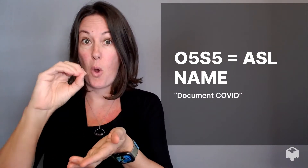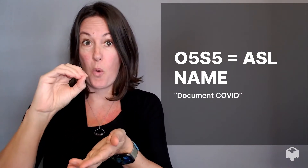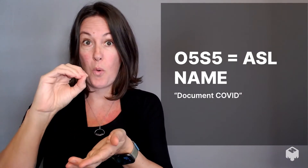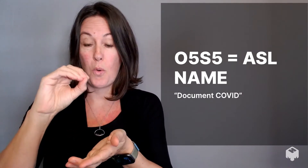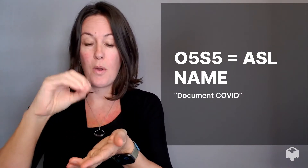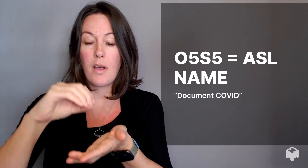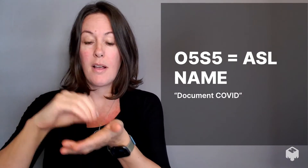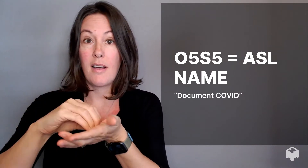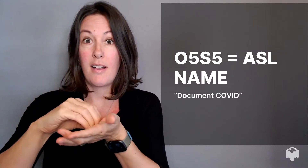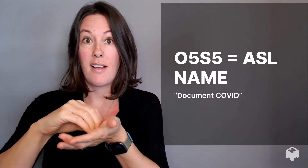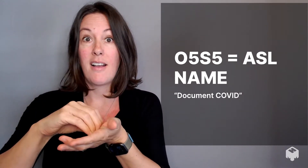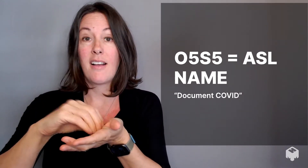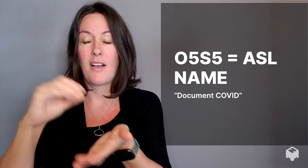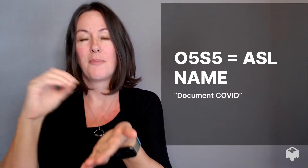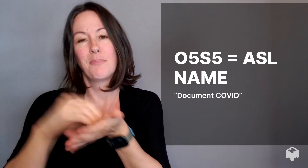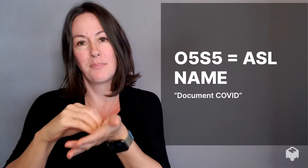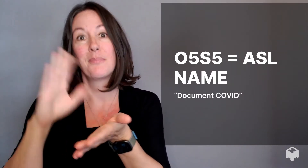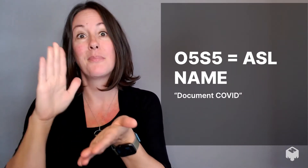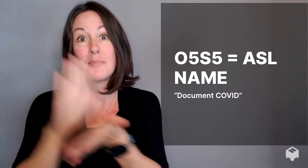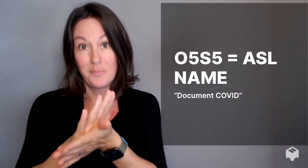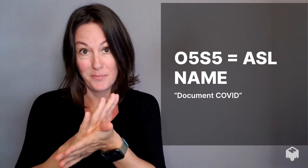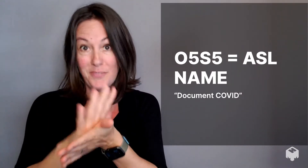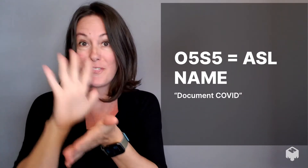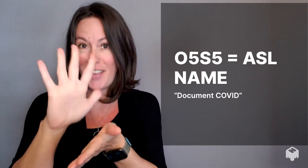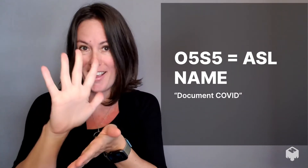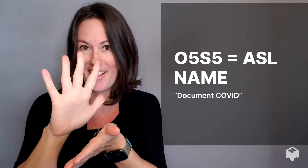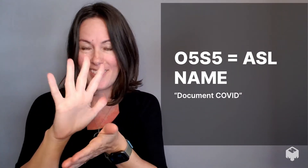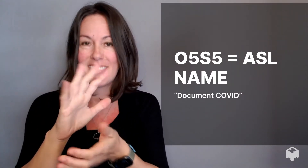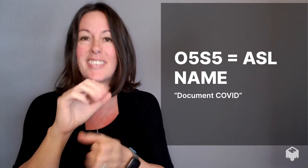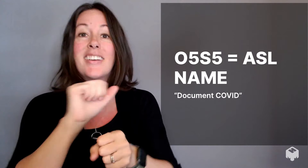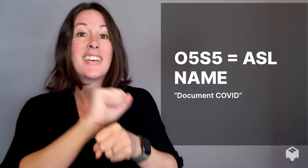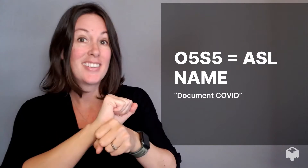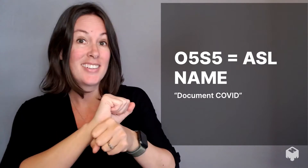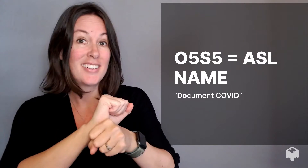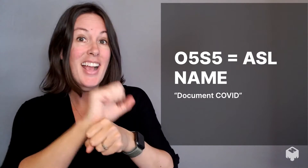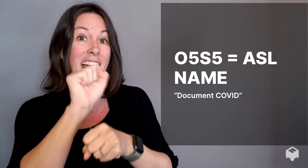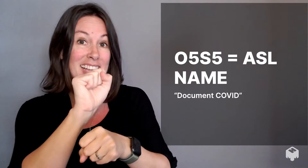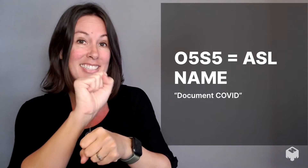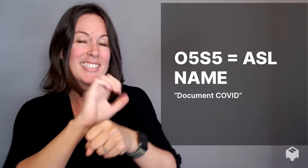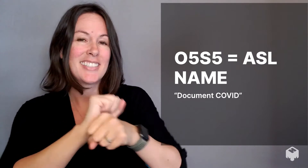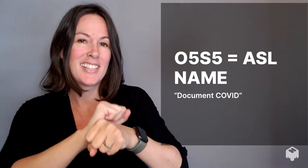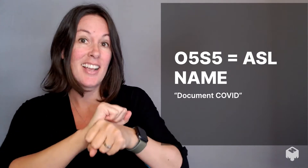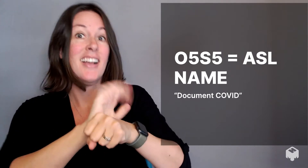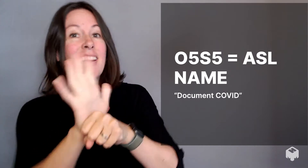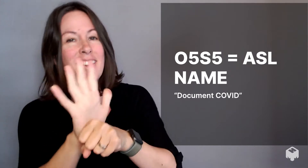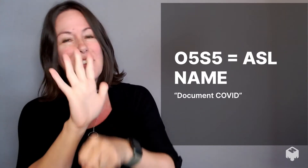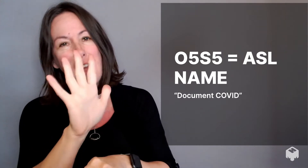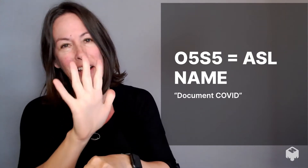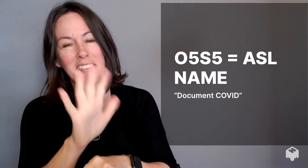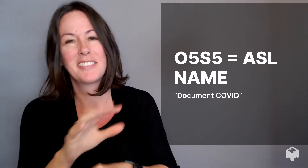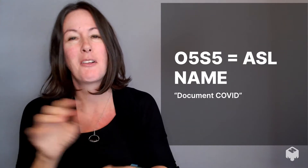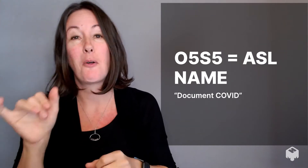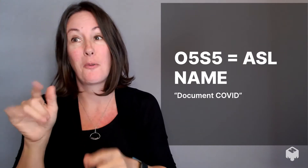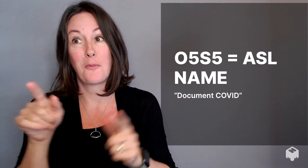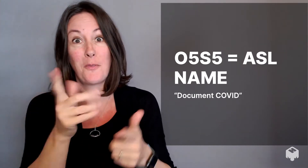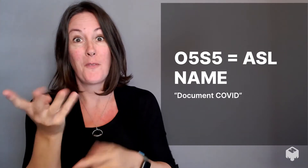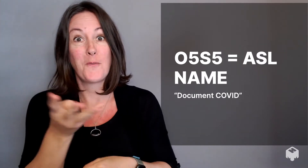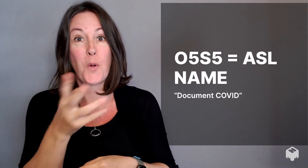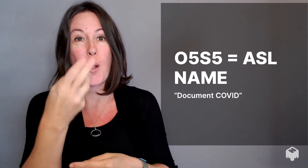are the letter O, then 5, the letter S, and then 5.